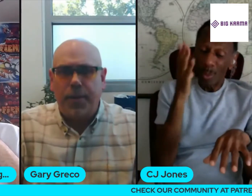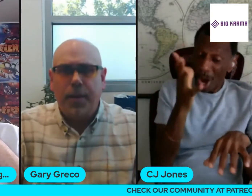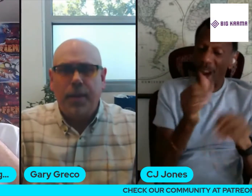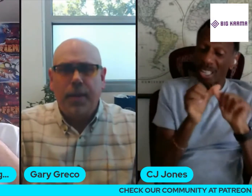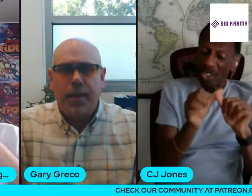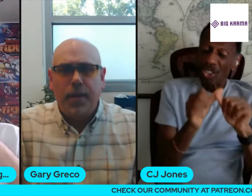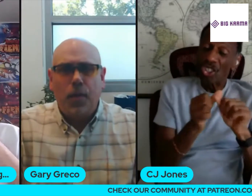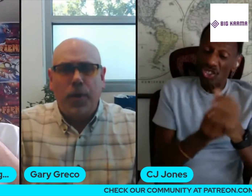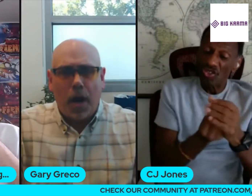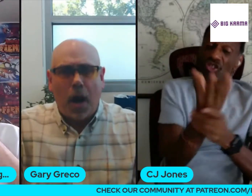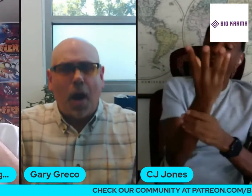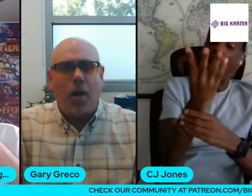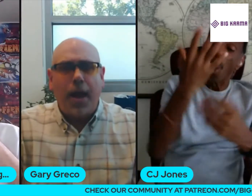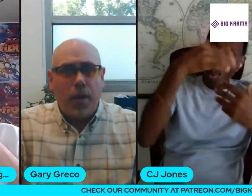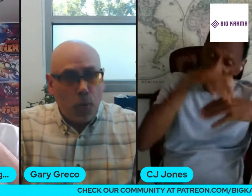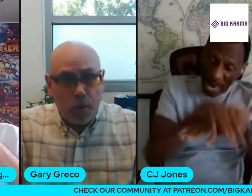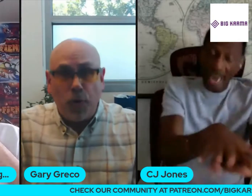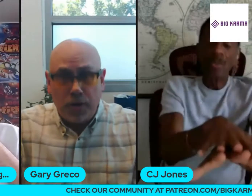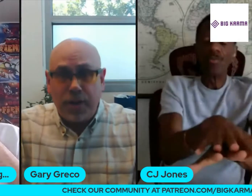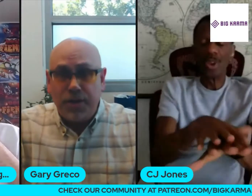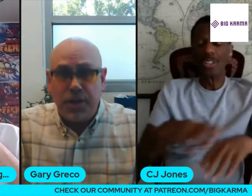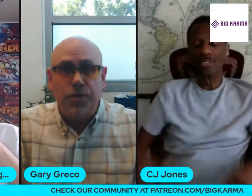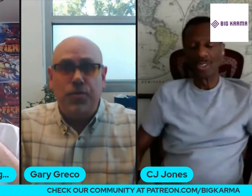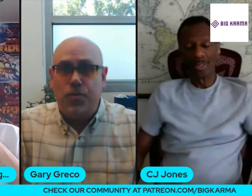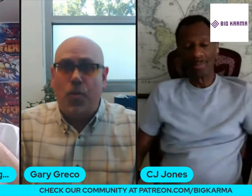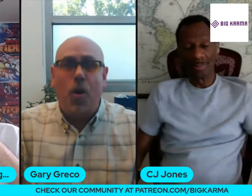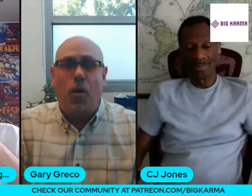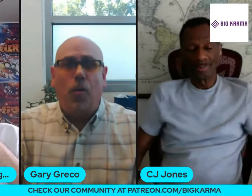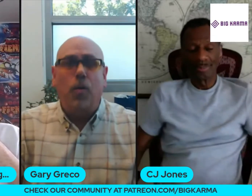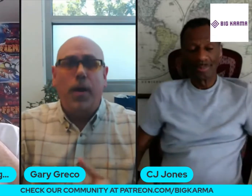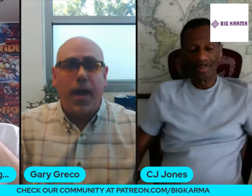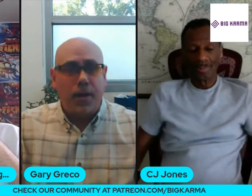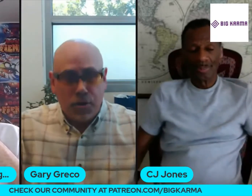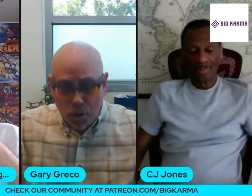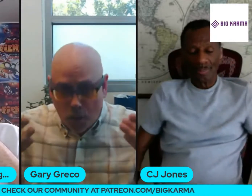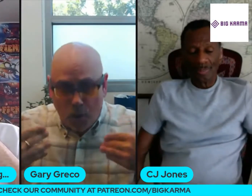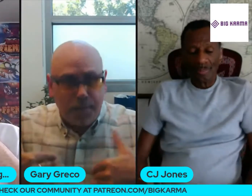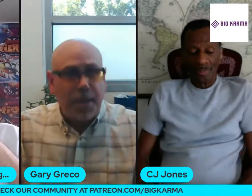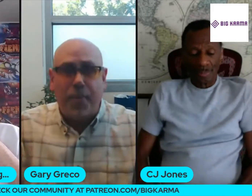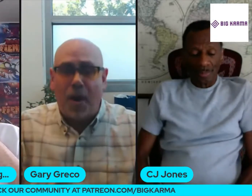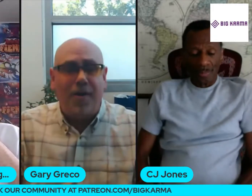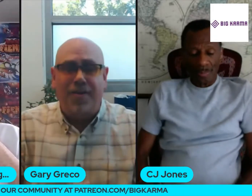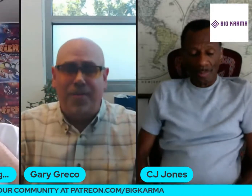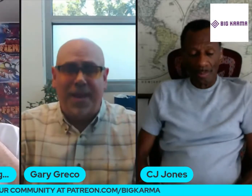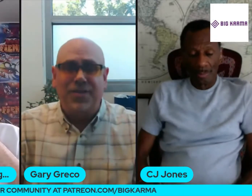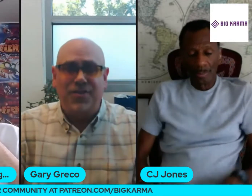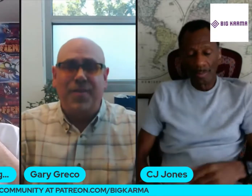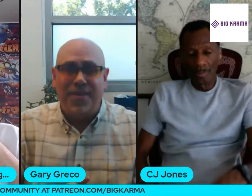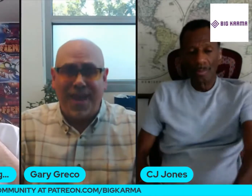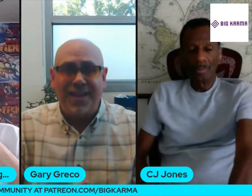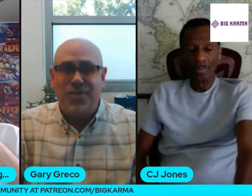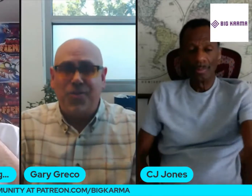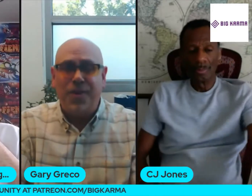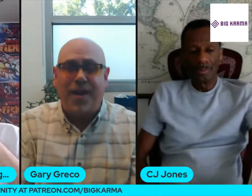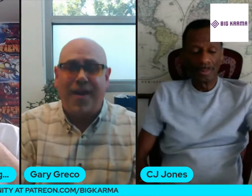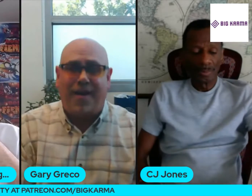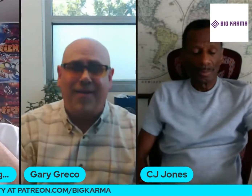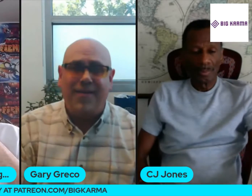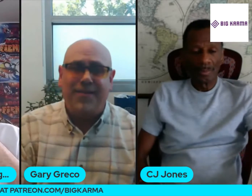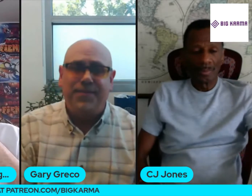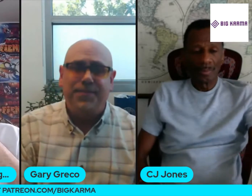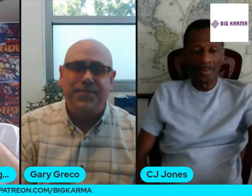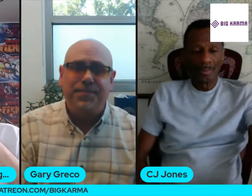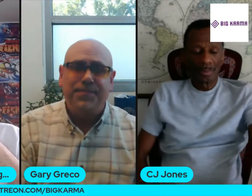mainstream? We are, and we will continue to grow and be a part of the mainstream. That's who we